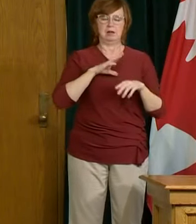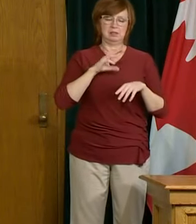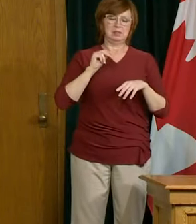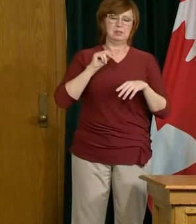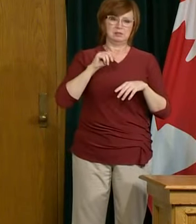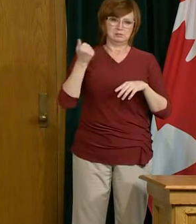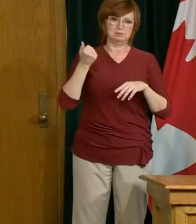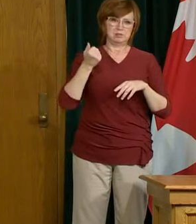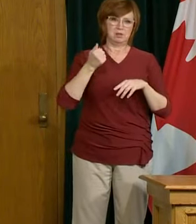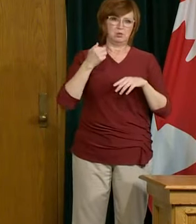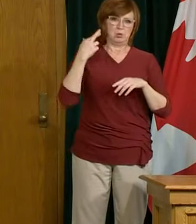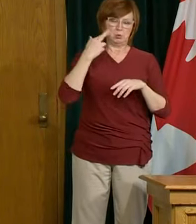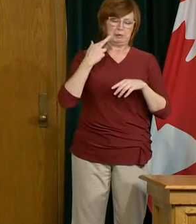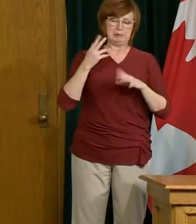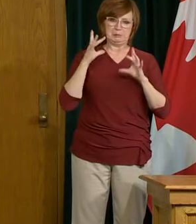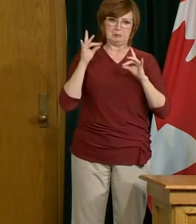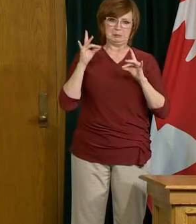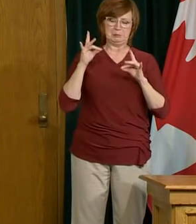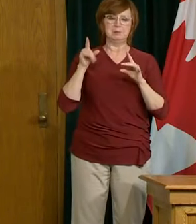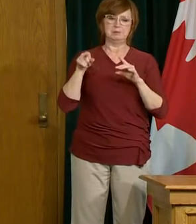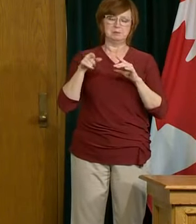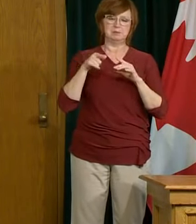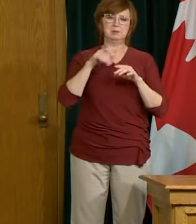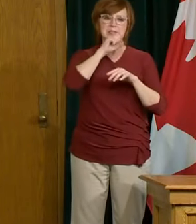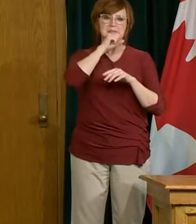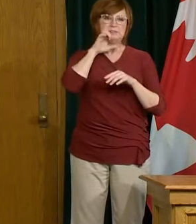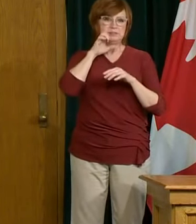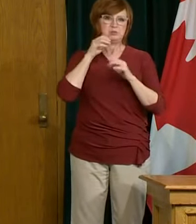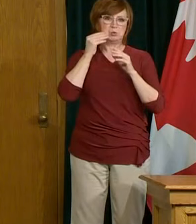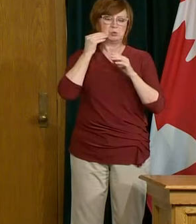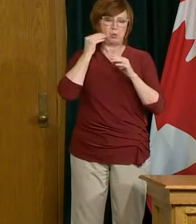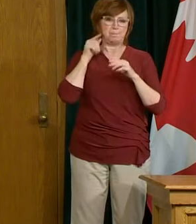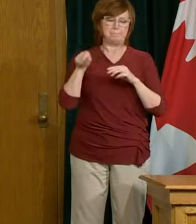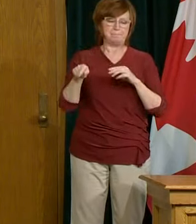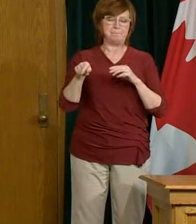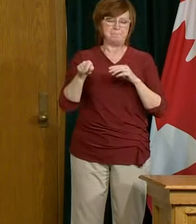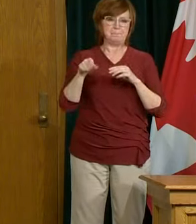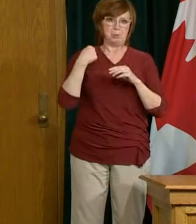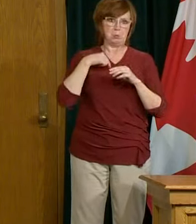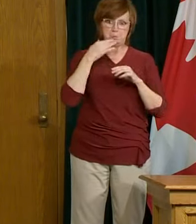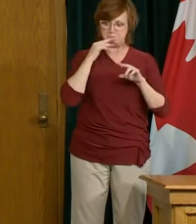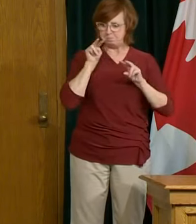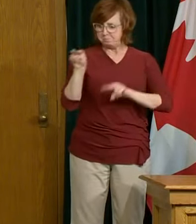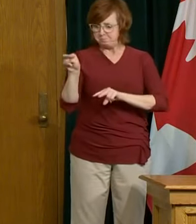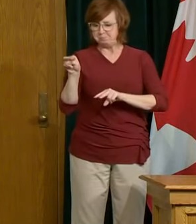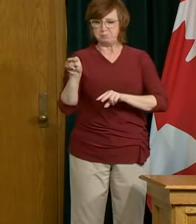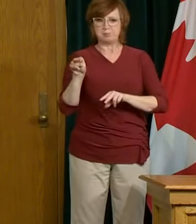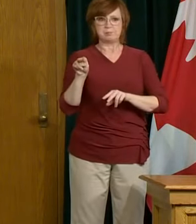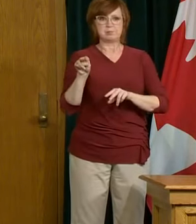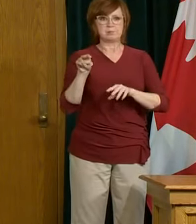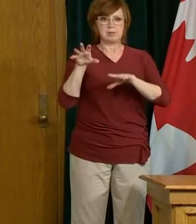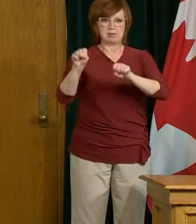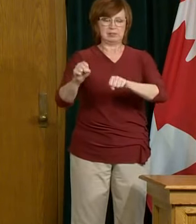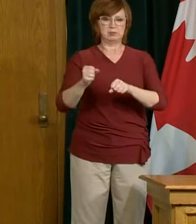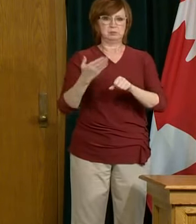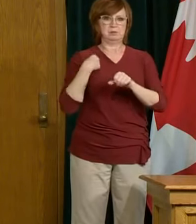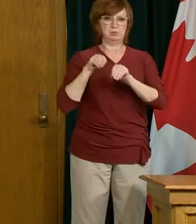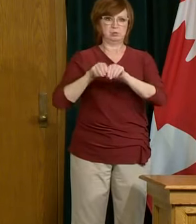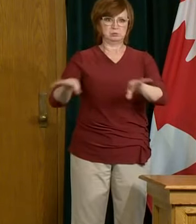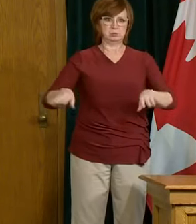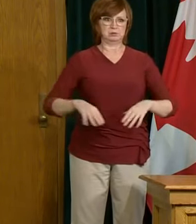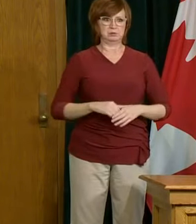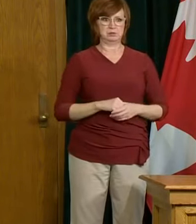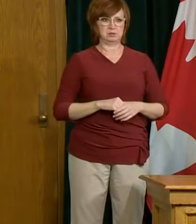other settings throughout the province when there's any symptoms. And that's also a good indicator if there's COVID-19 activity anywhere in the province. Thank